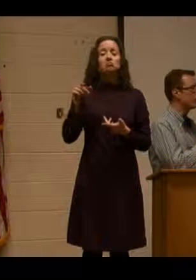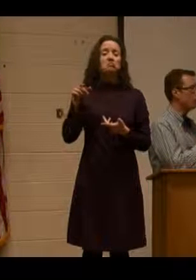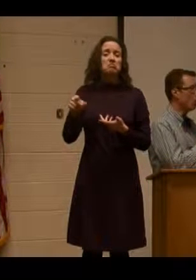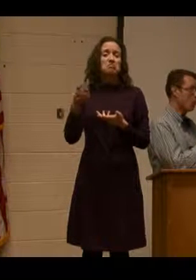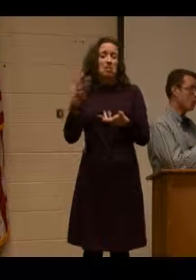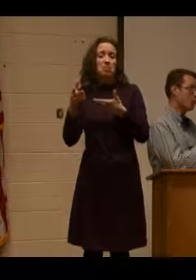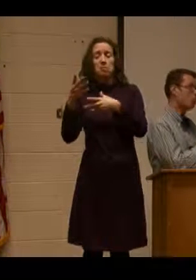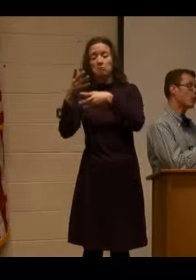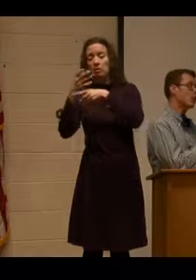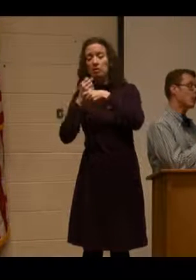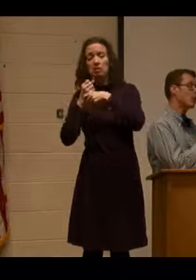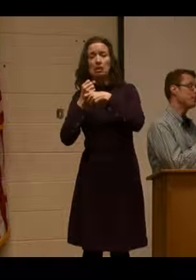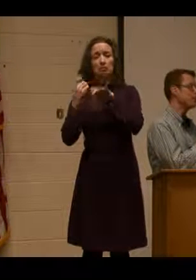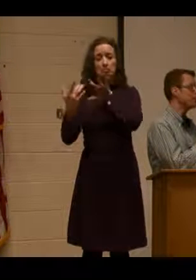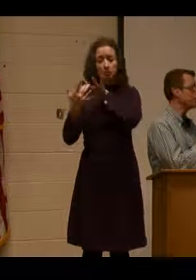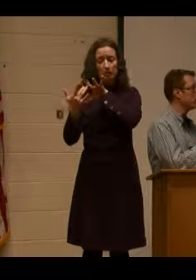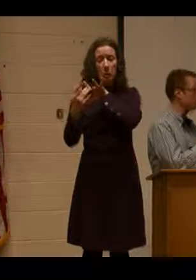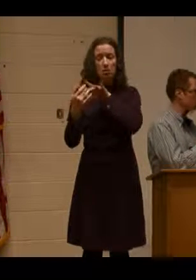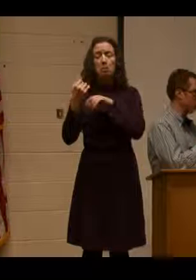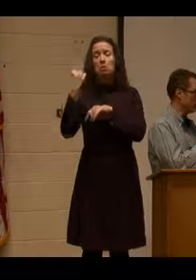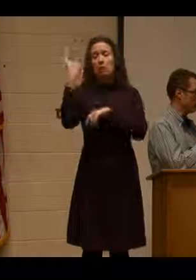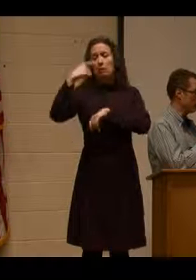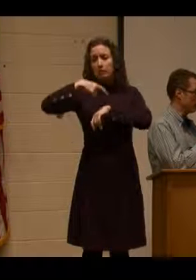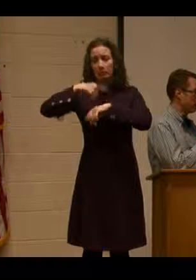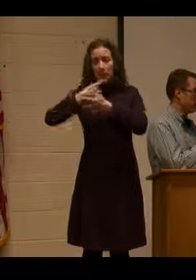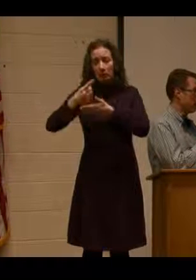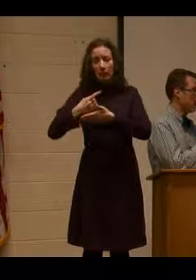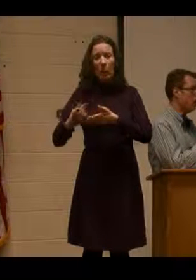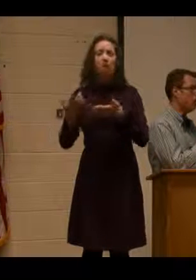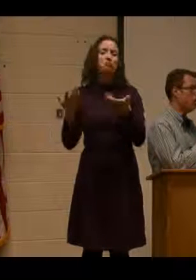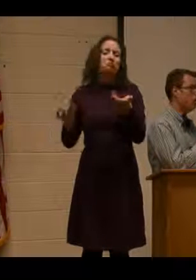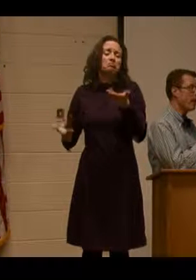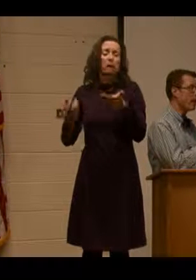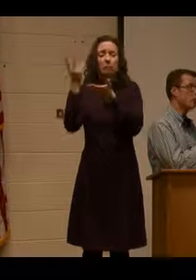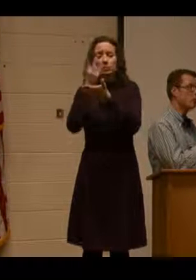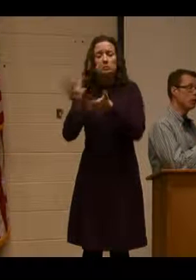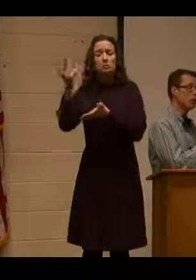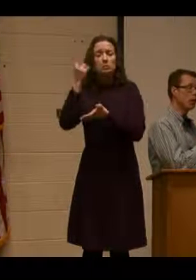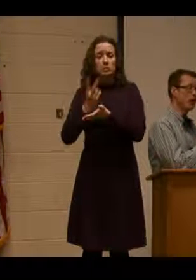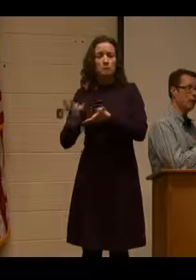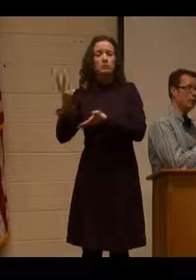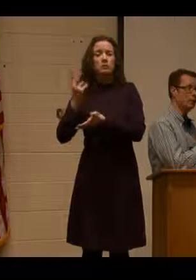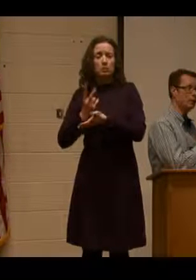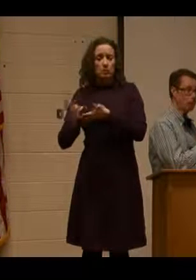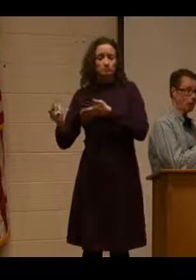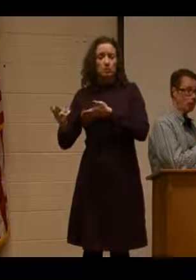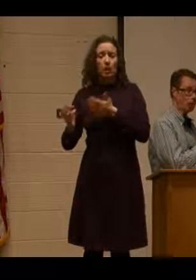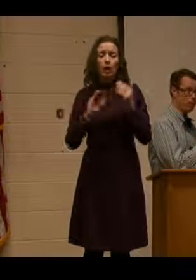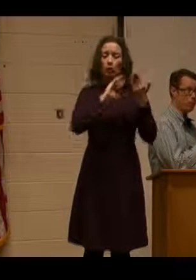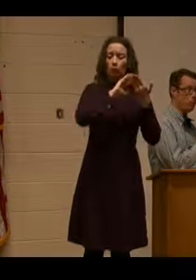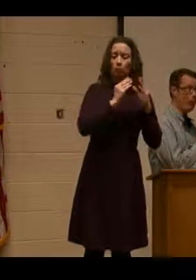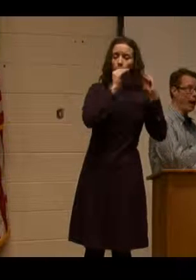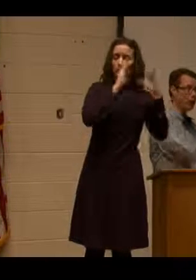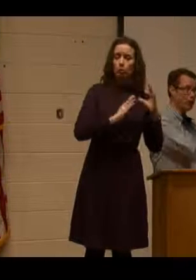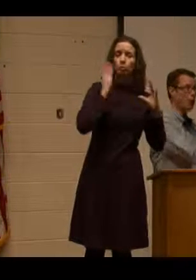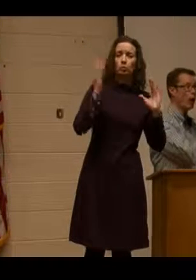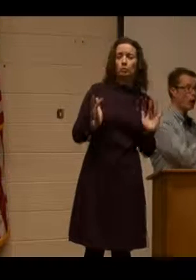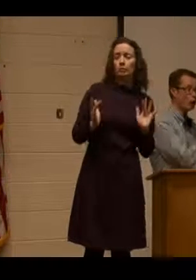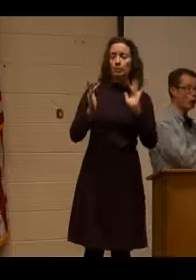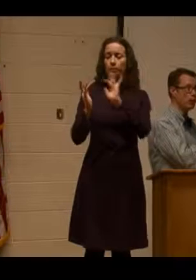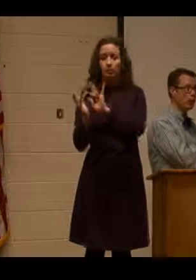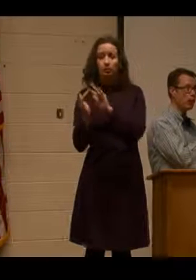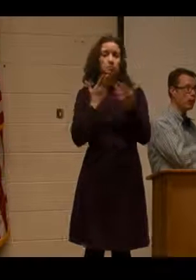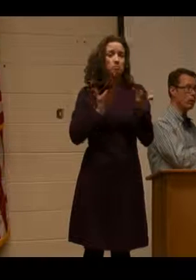once every other week from that community teacher who actually is driving to them or connecting to